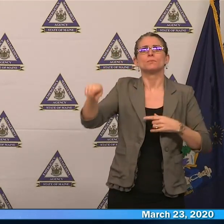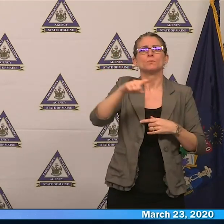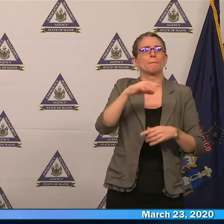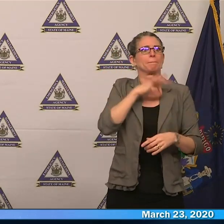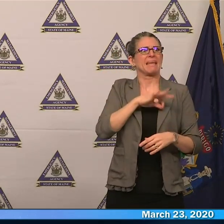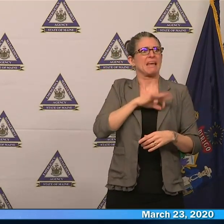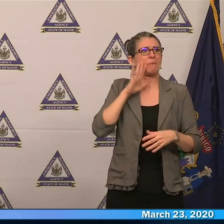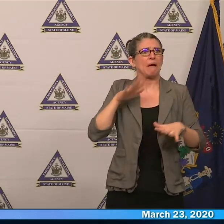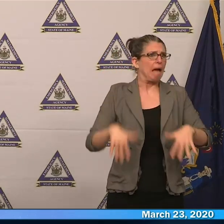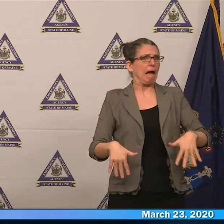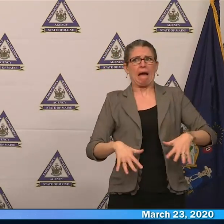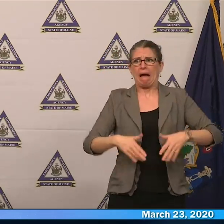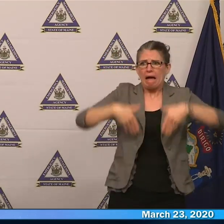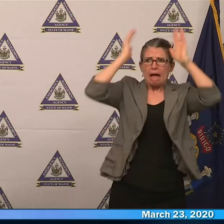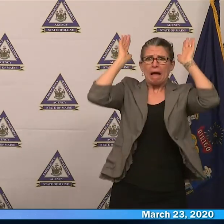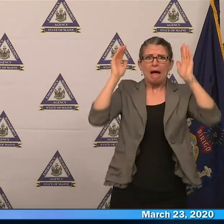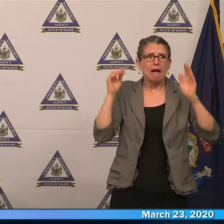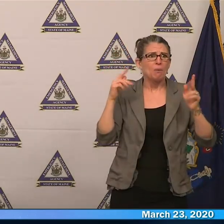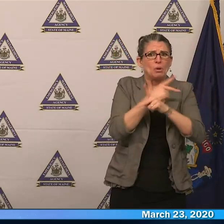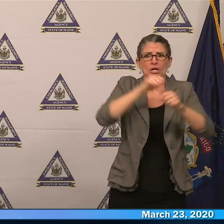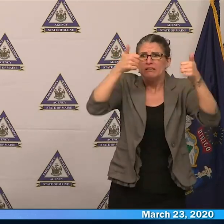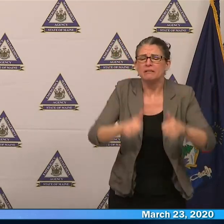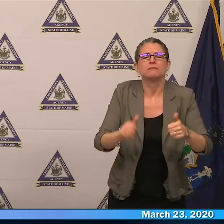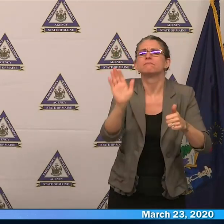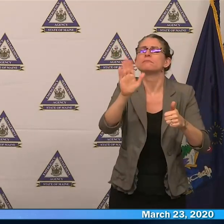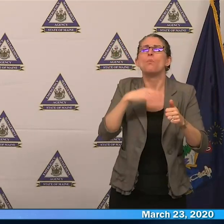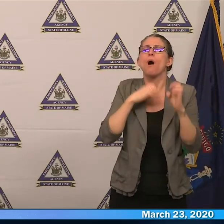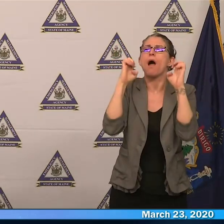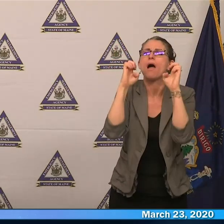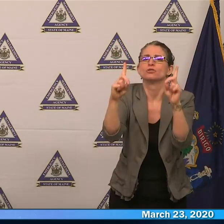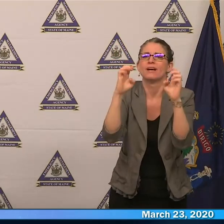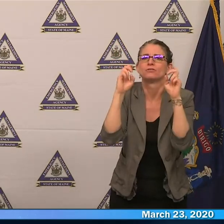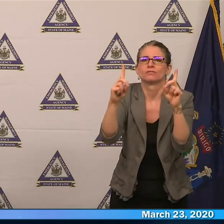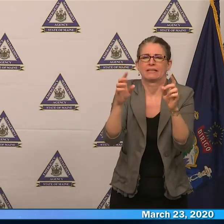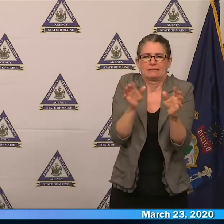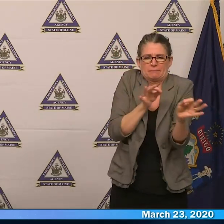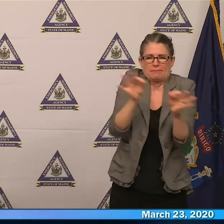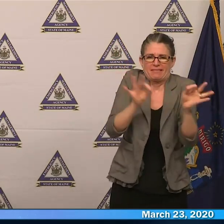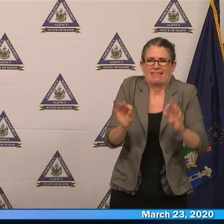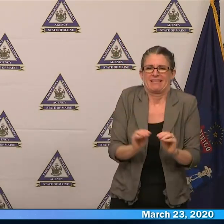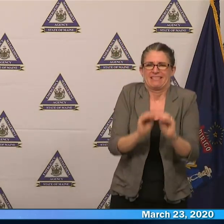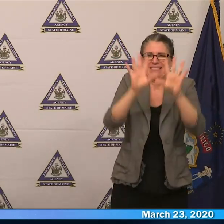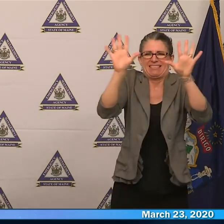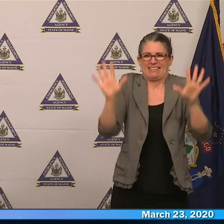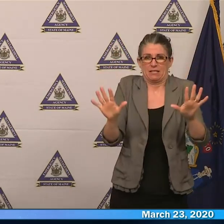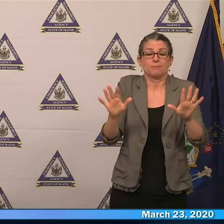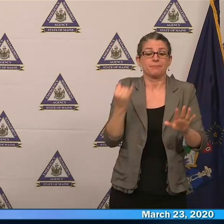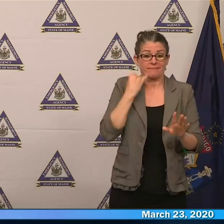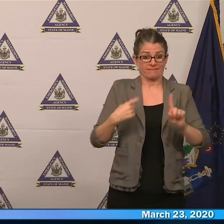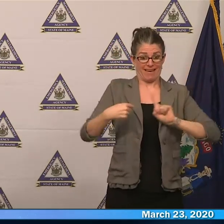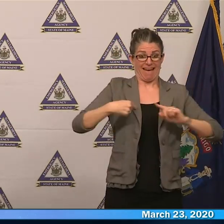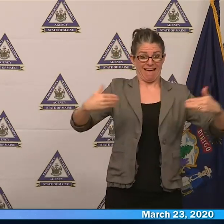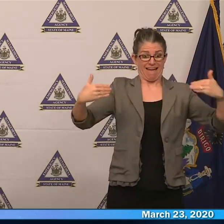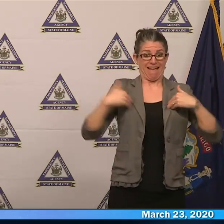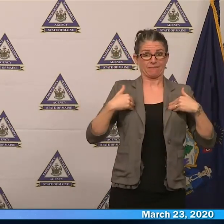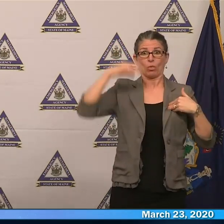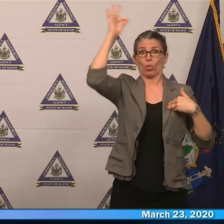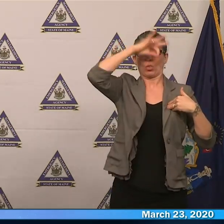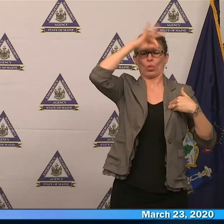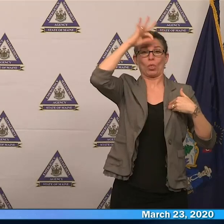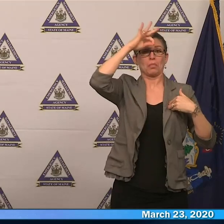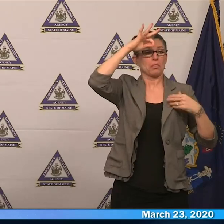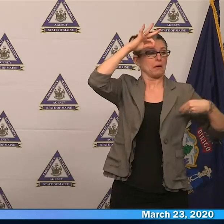three people from every one person who gets it can go from 80 or 90 cases a few weeks ago to